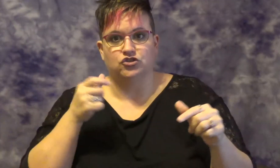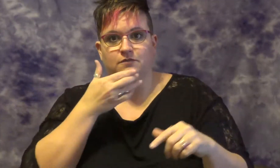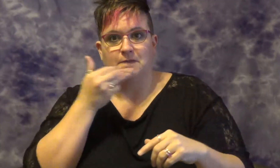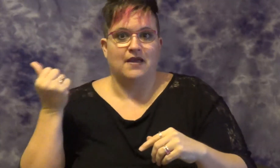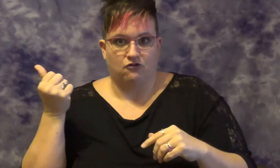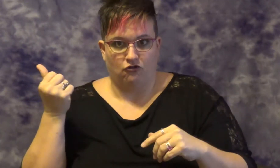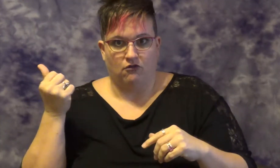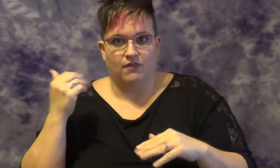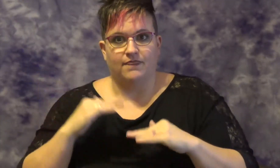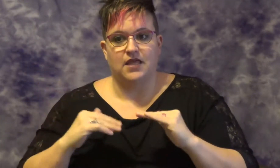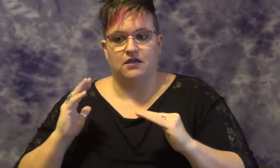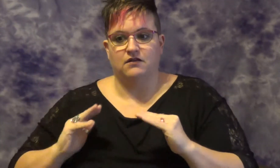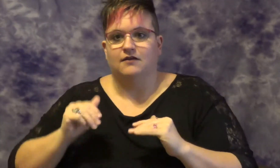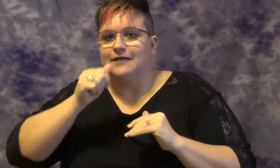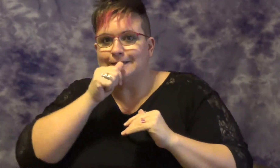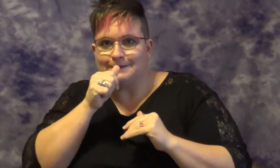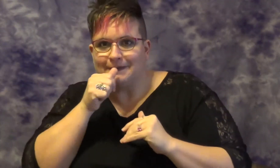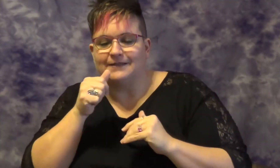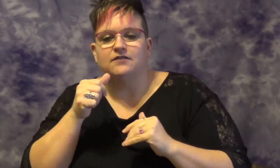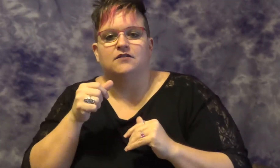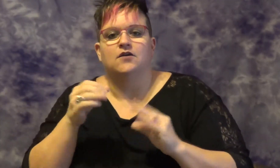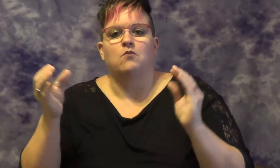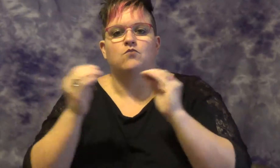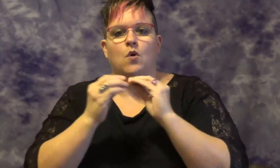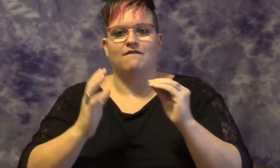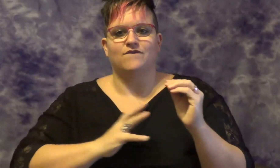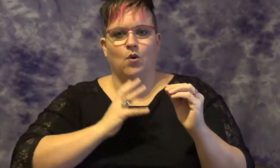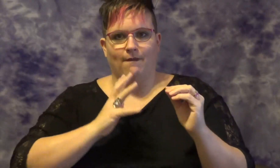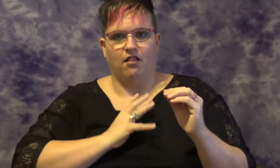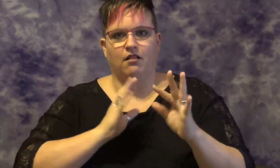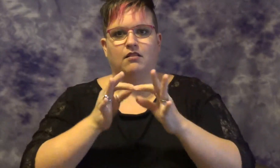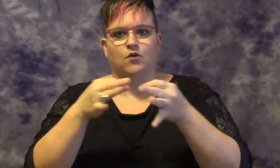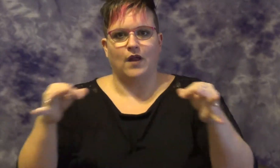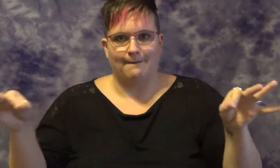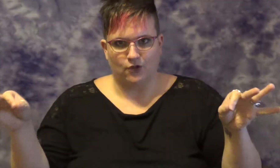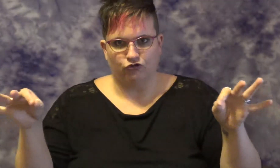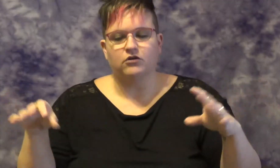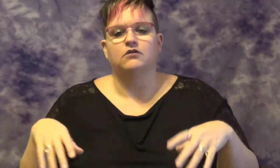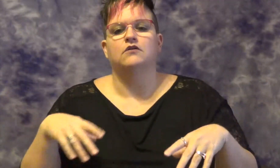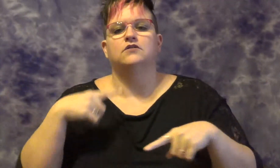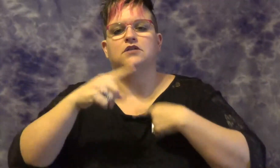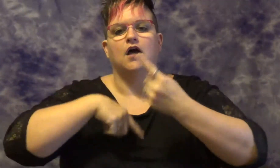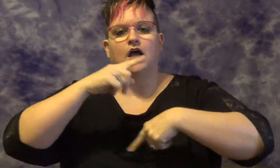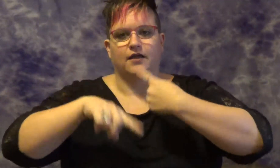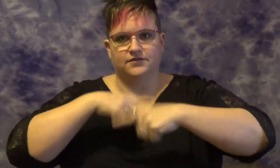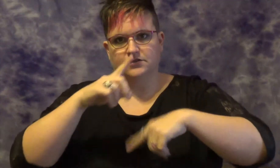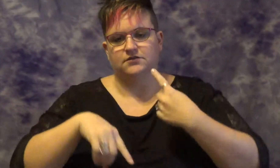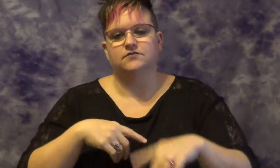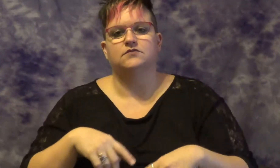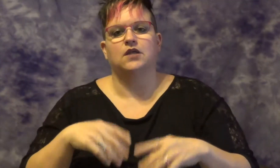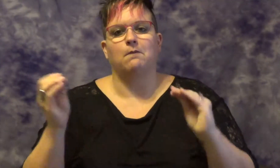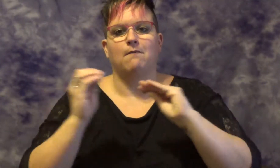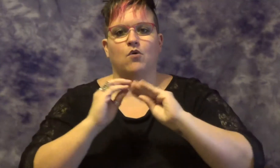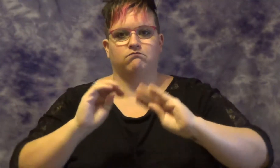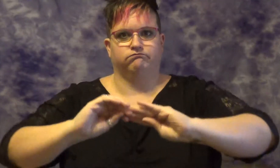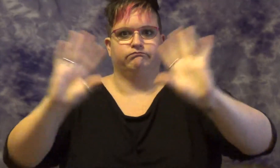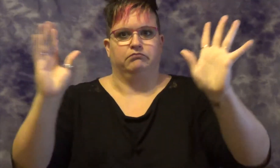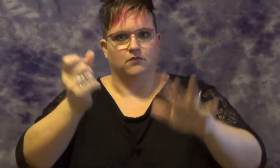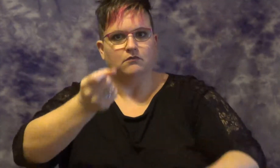your grammar is going to be structured much better than in the intimate setting. Your signs will be